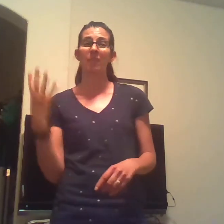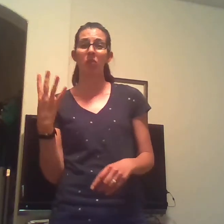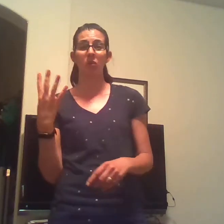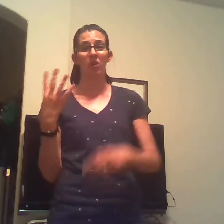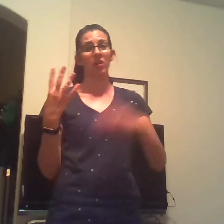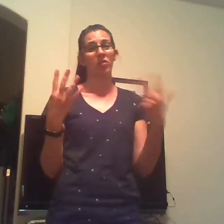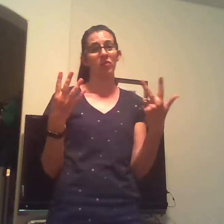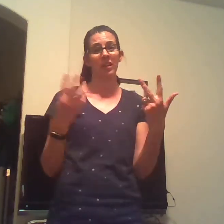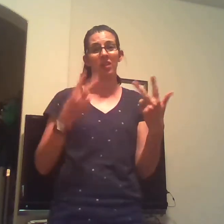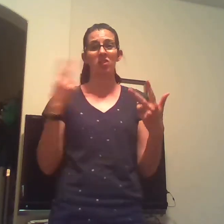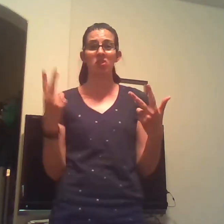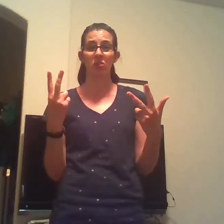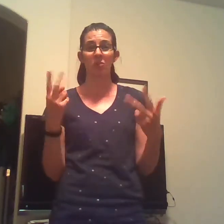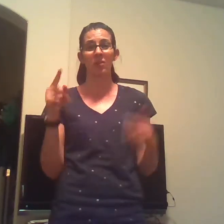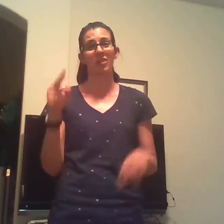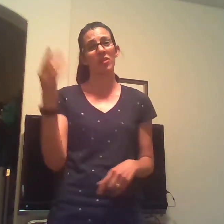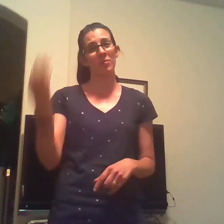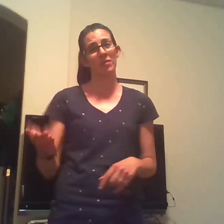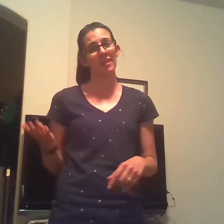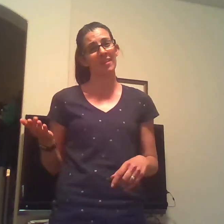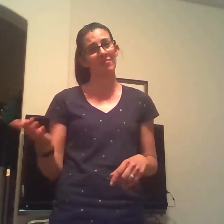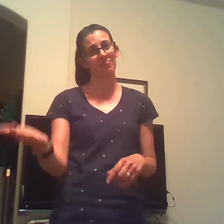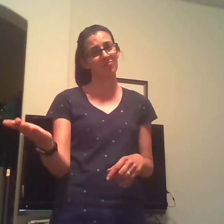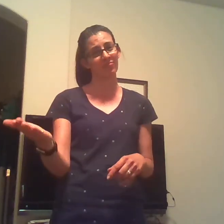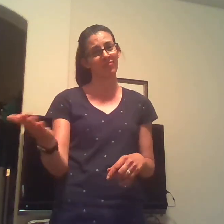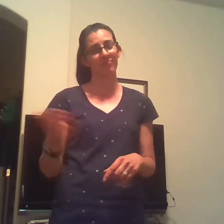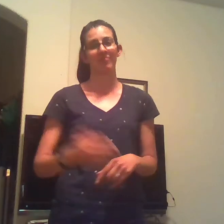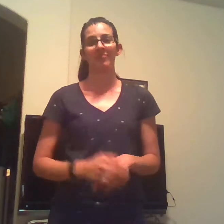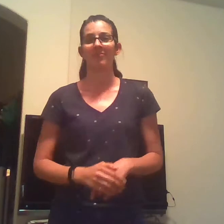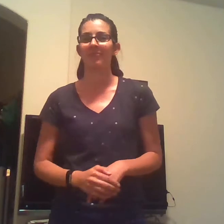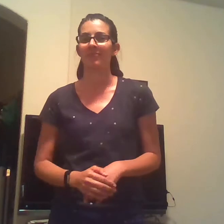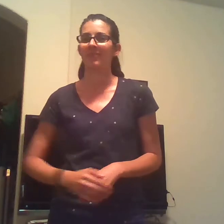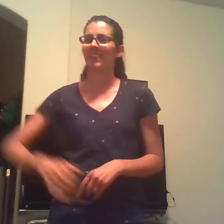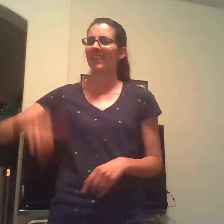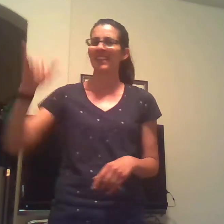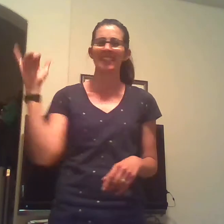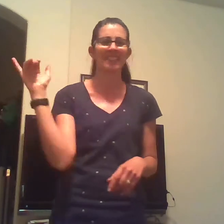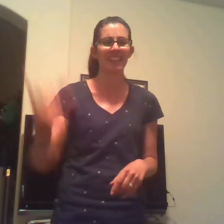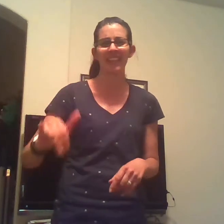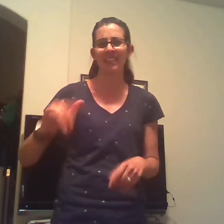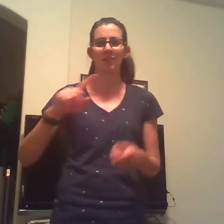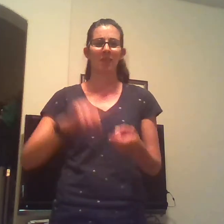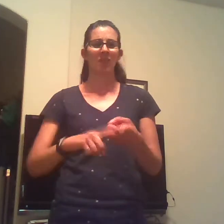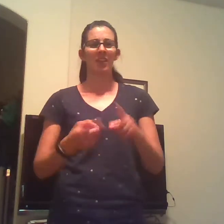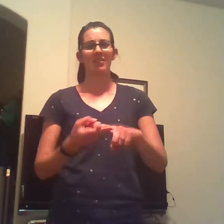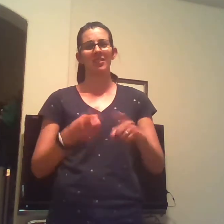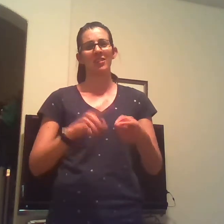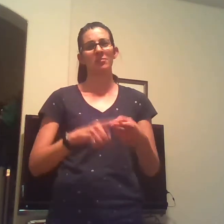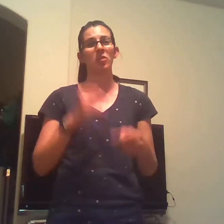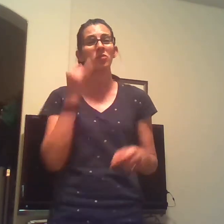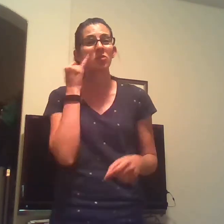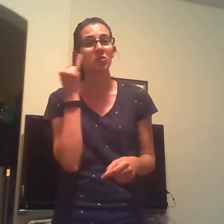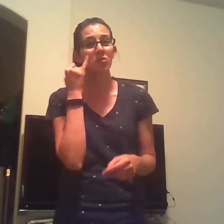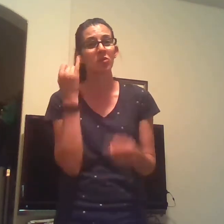four, three, two, and you'll be there. Cause that's what friends are supposed to do,